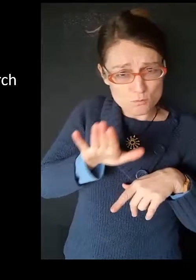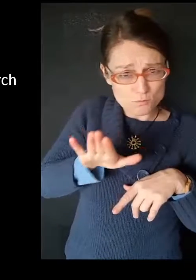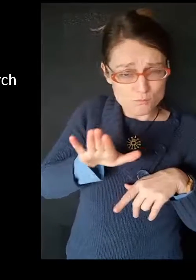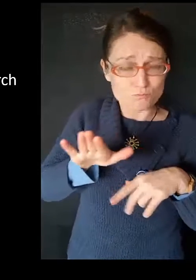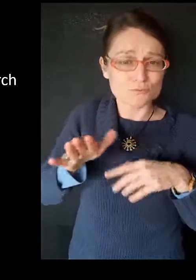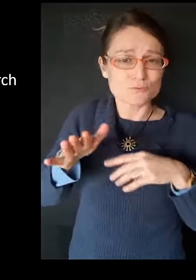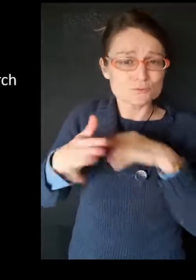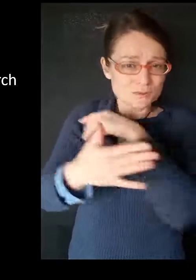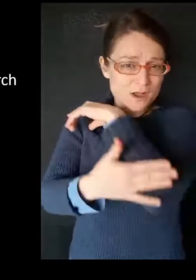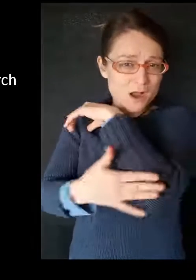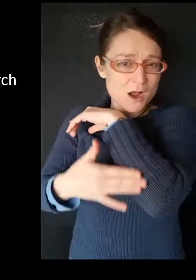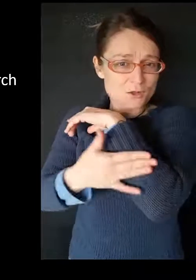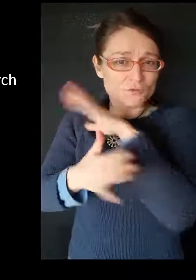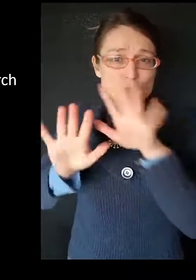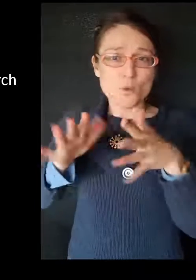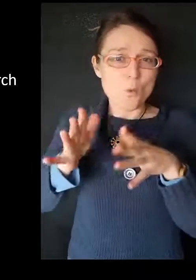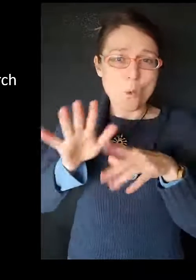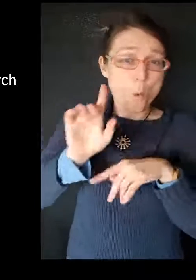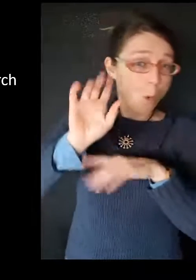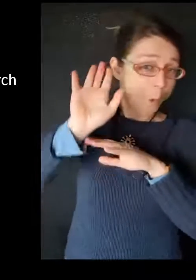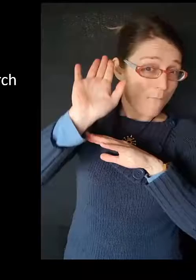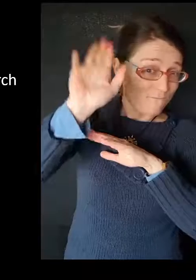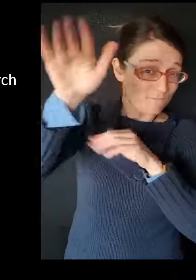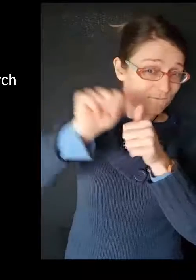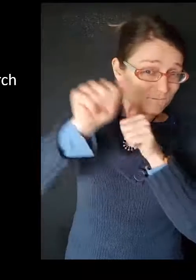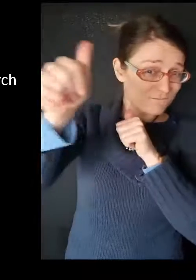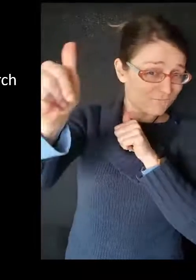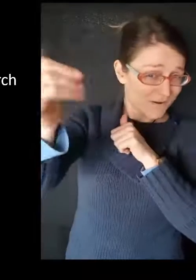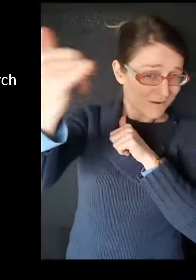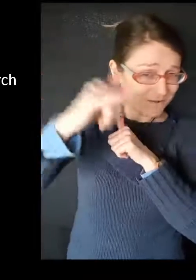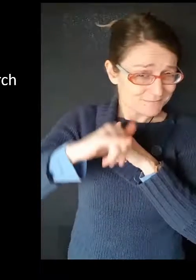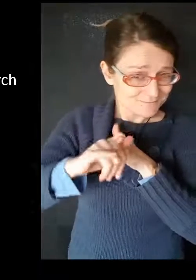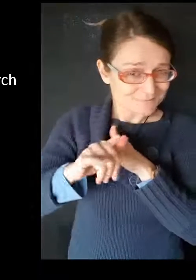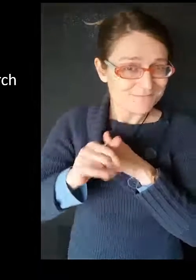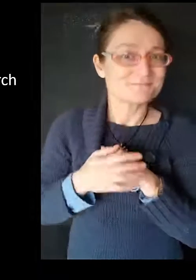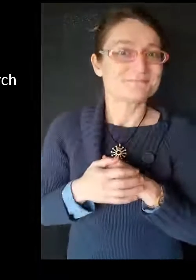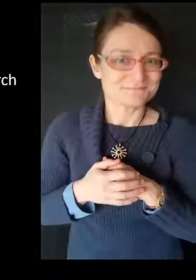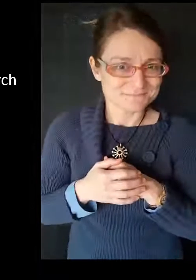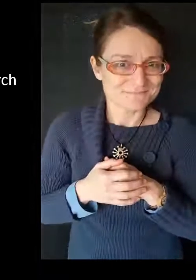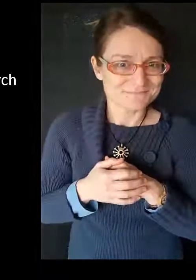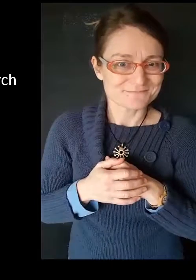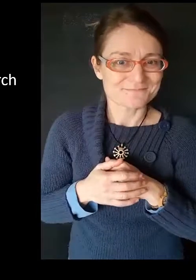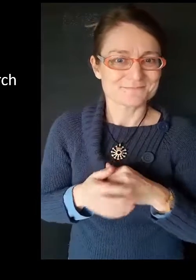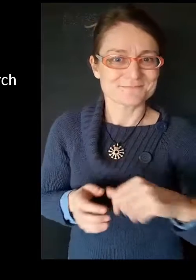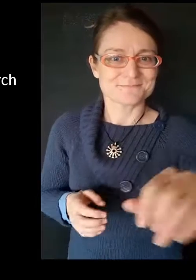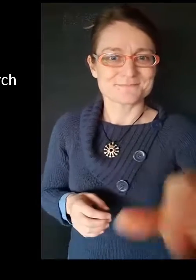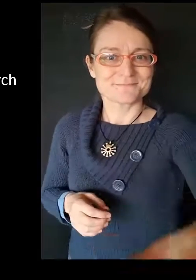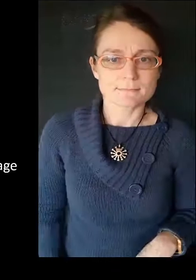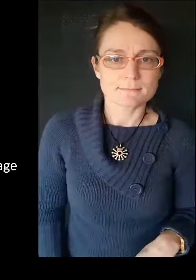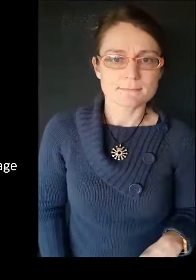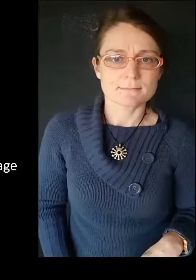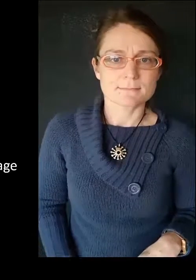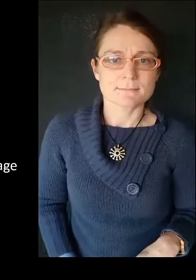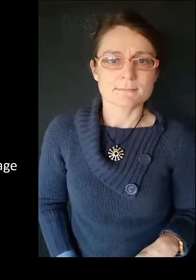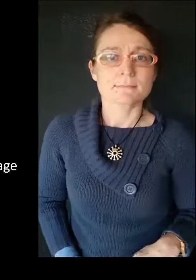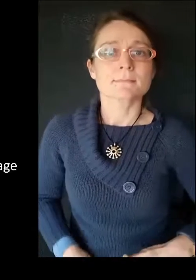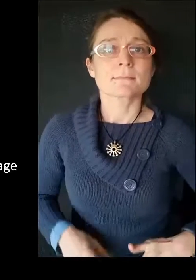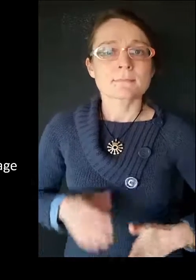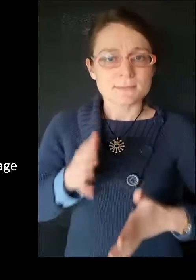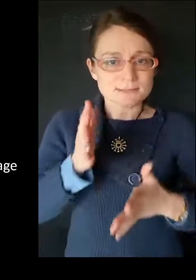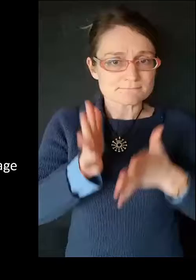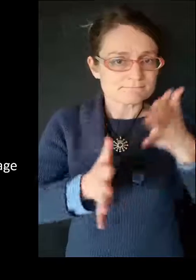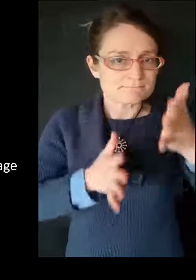they hearing? Are they deaf? Are they local or foreign people?